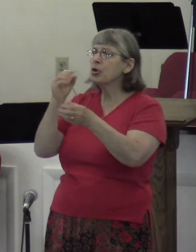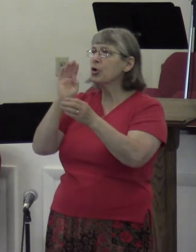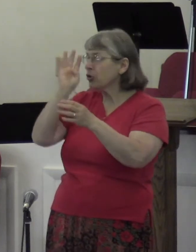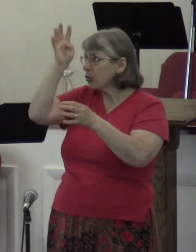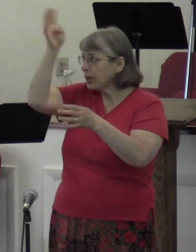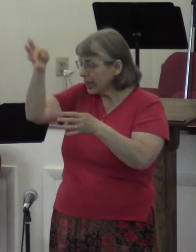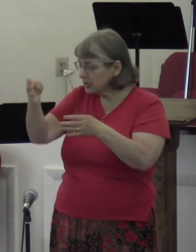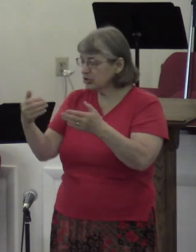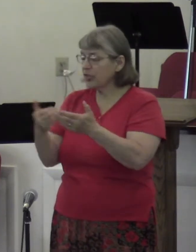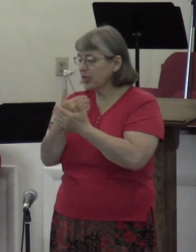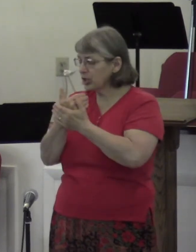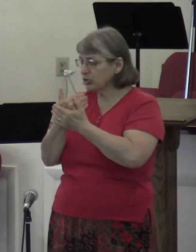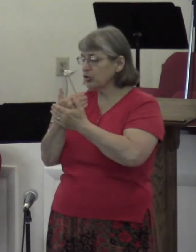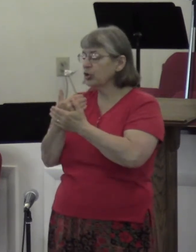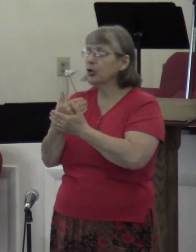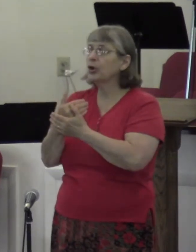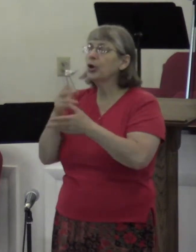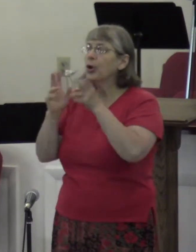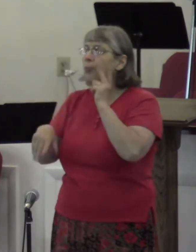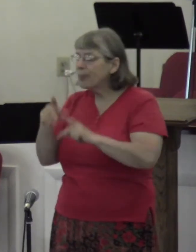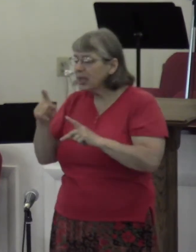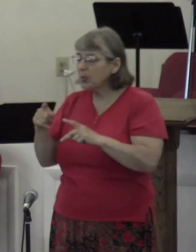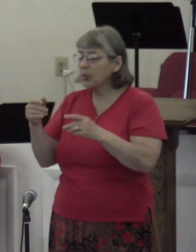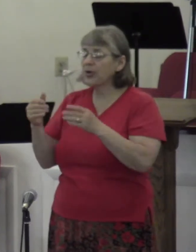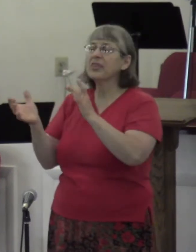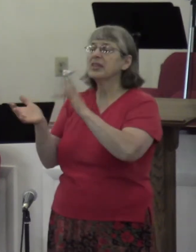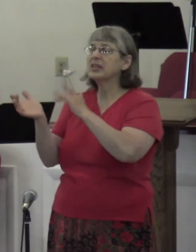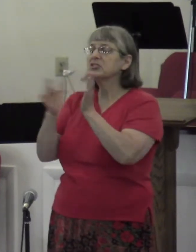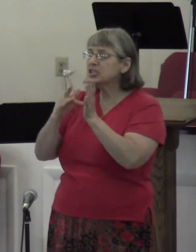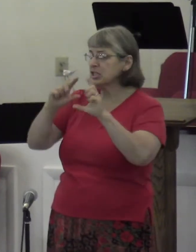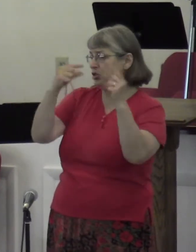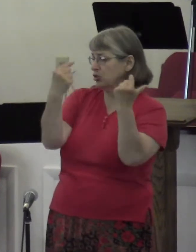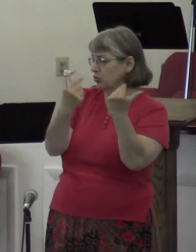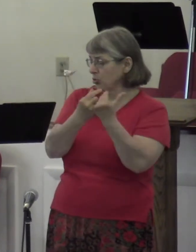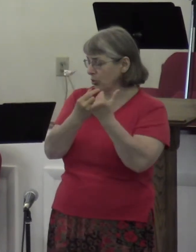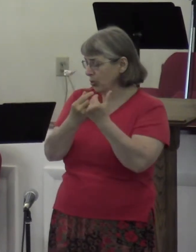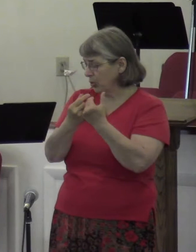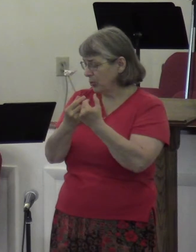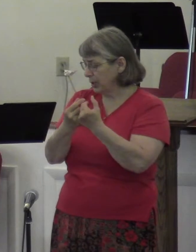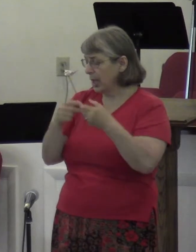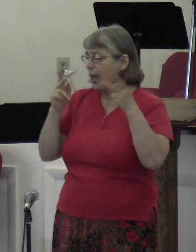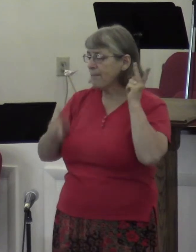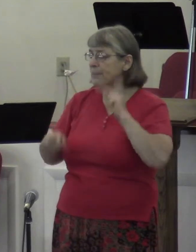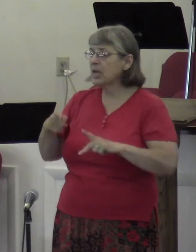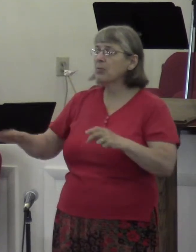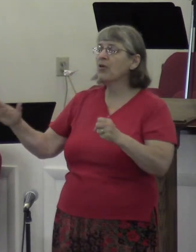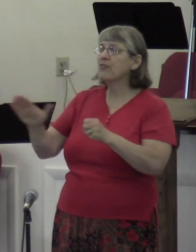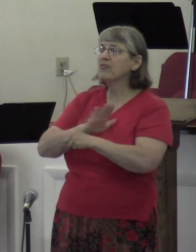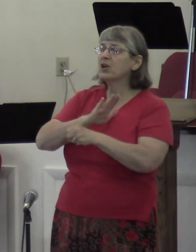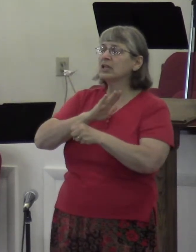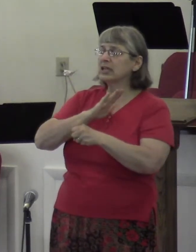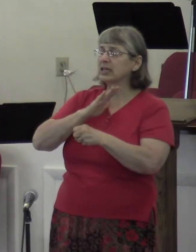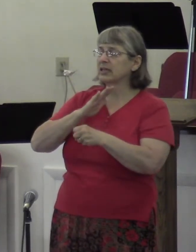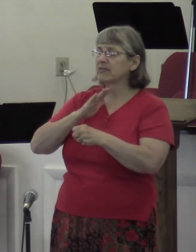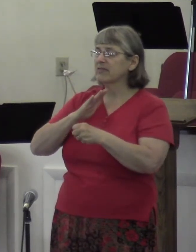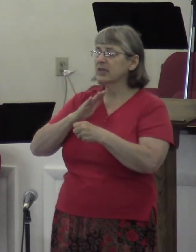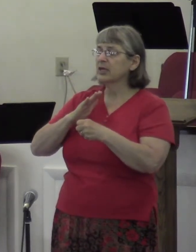new people, this Jesus race. Human beings completely filled with the Holy